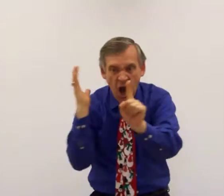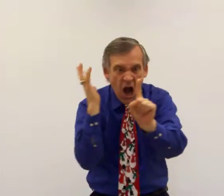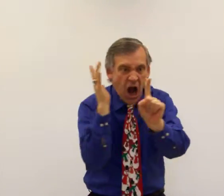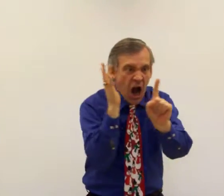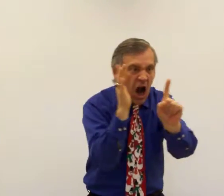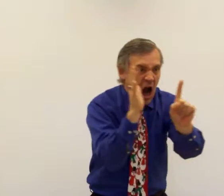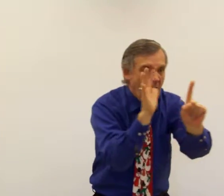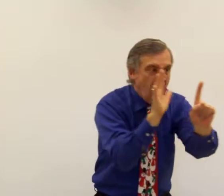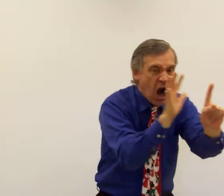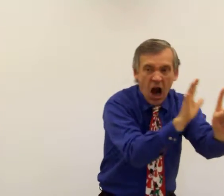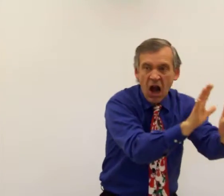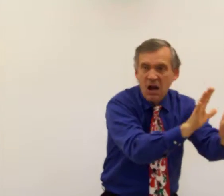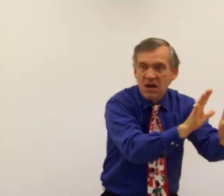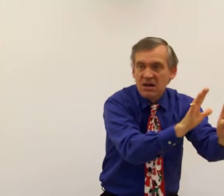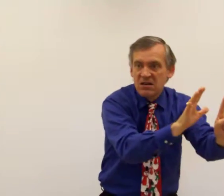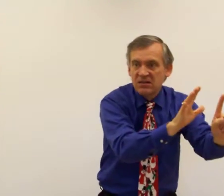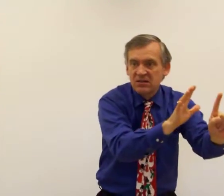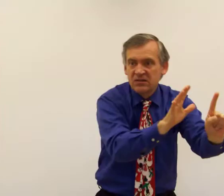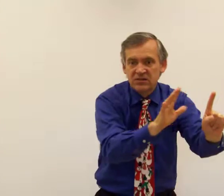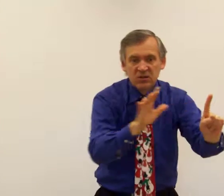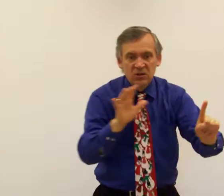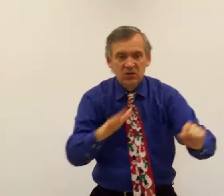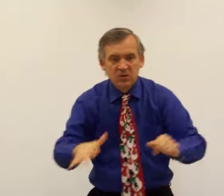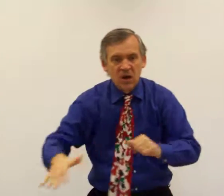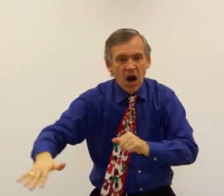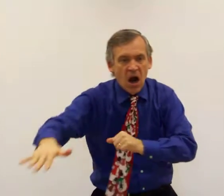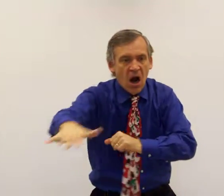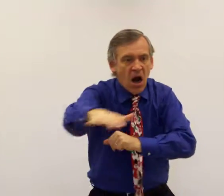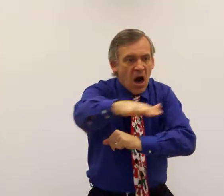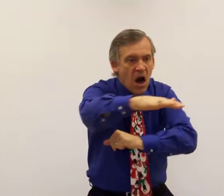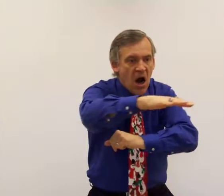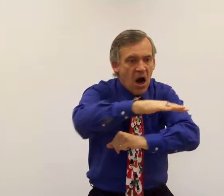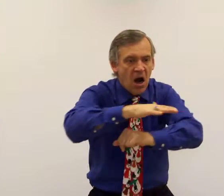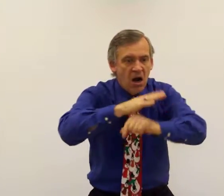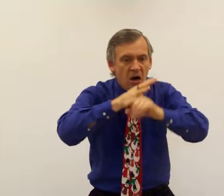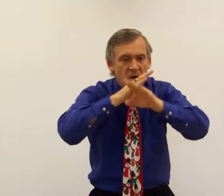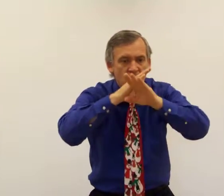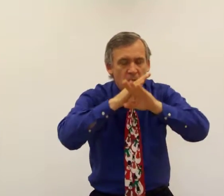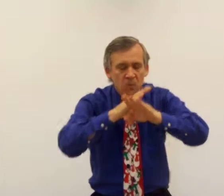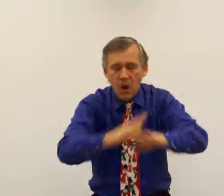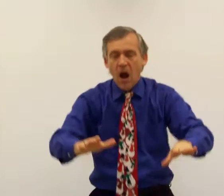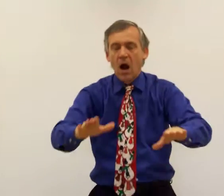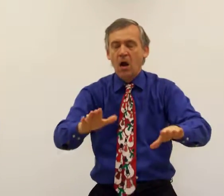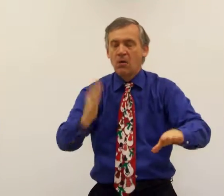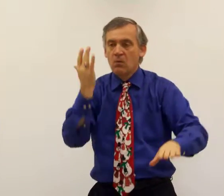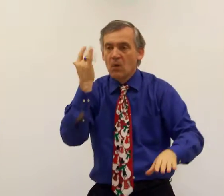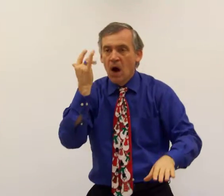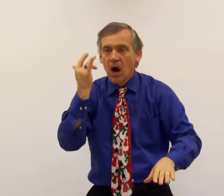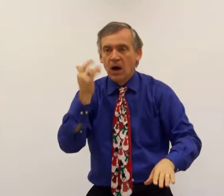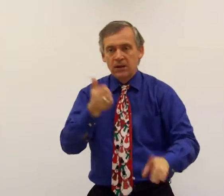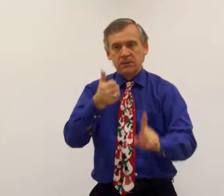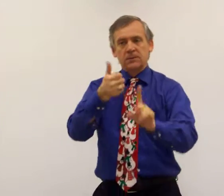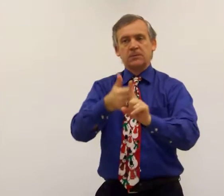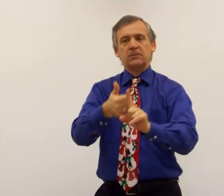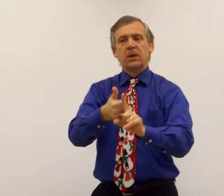All the land lay hushed as the marvelous voice resounded across the mud